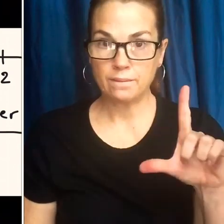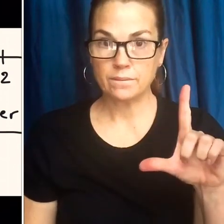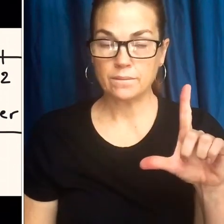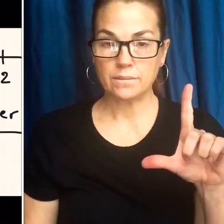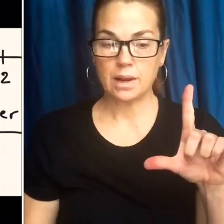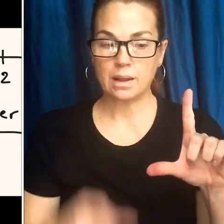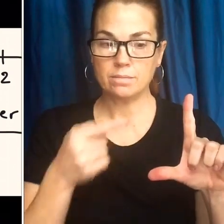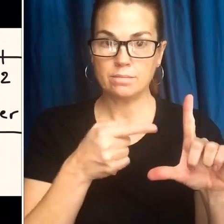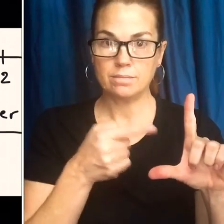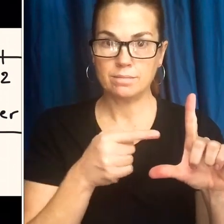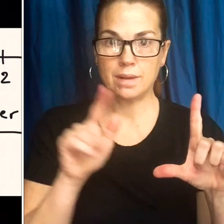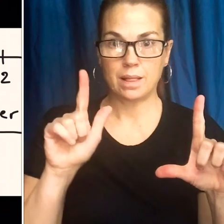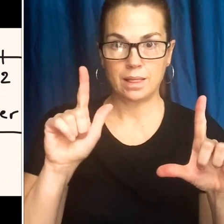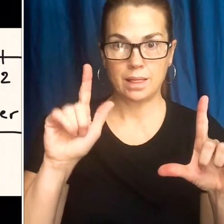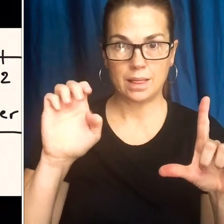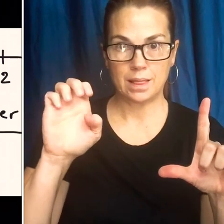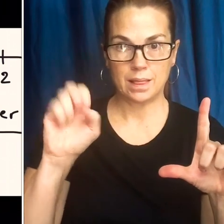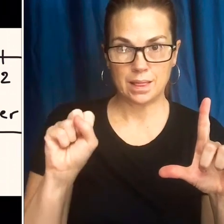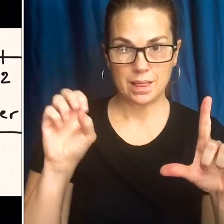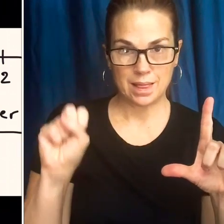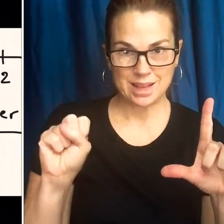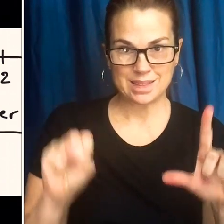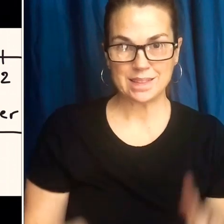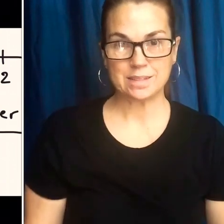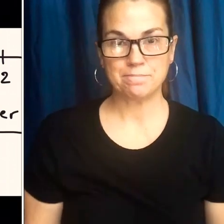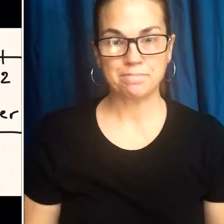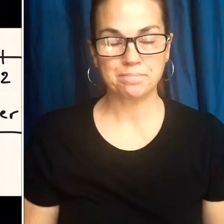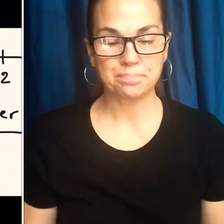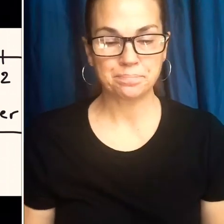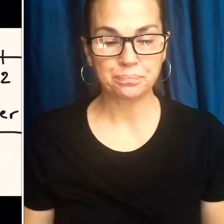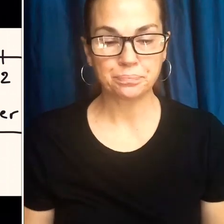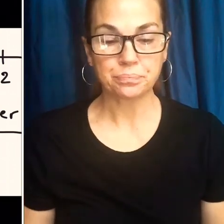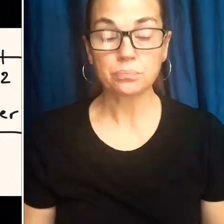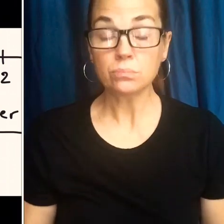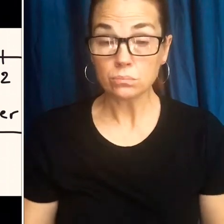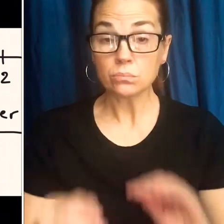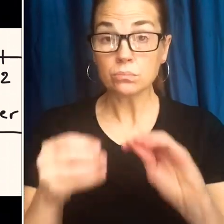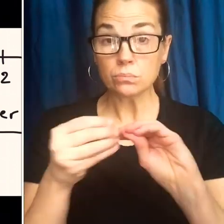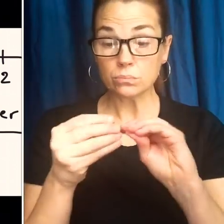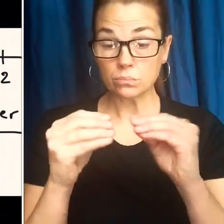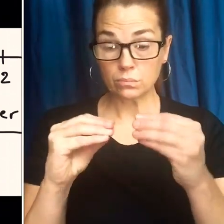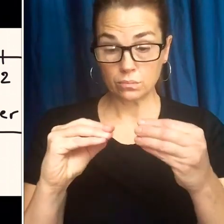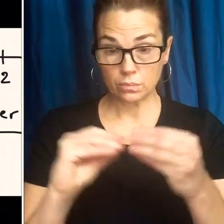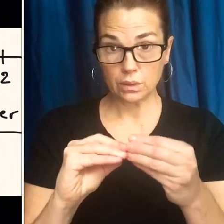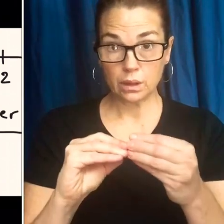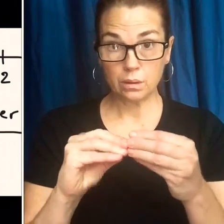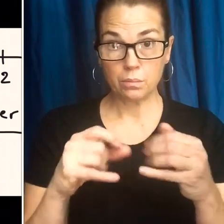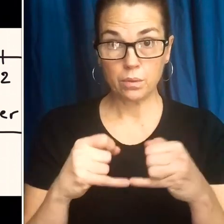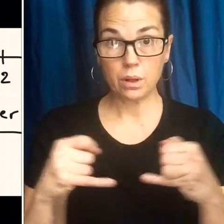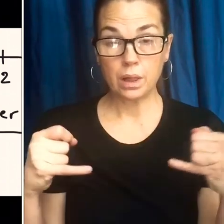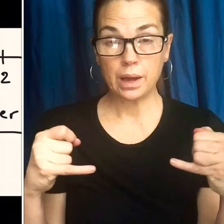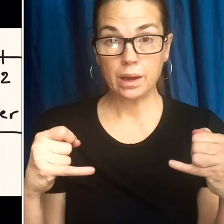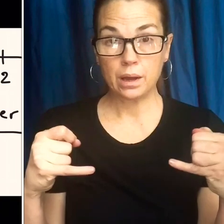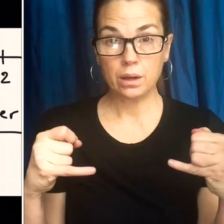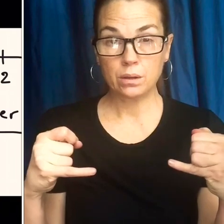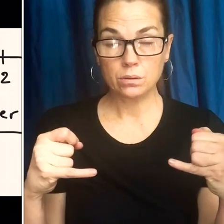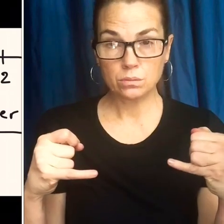show fractions. For example, 1/2 would be halfway between 0 and 1.